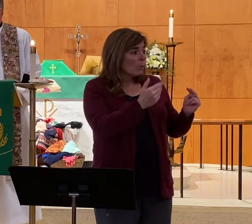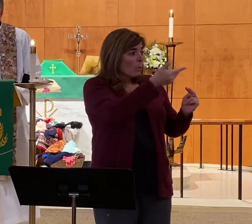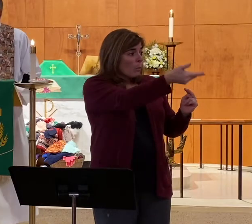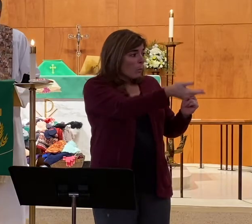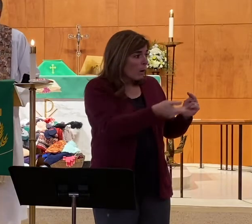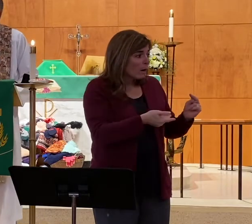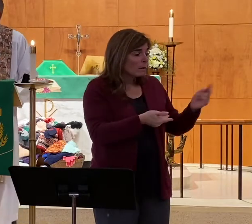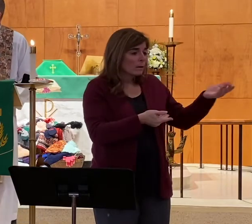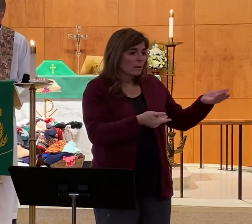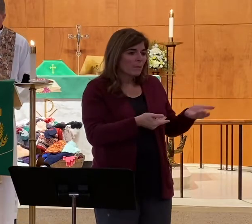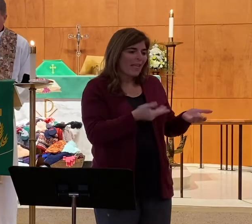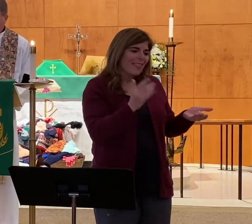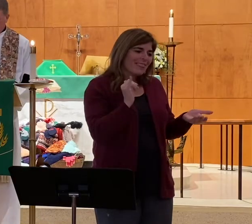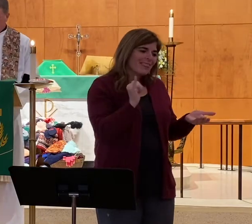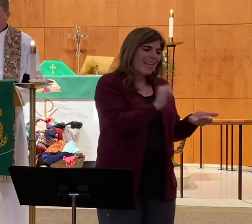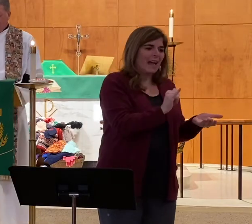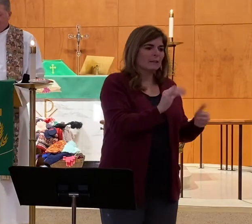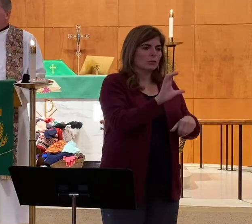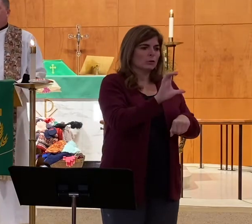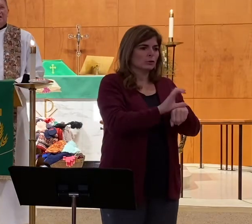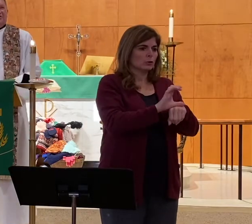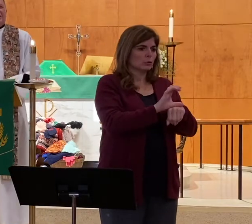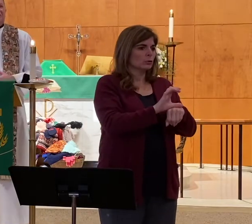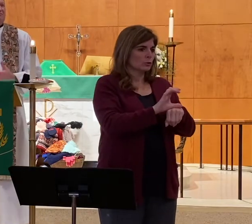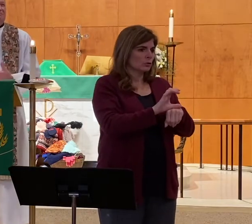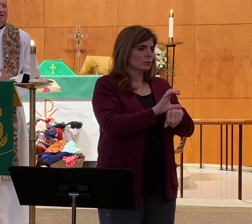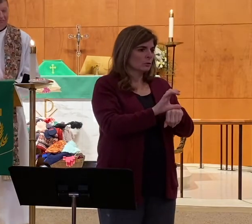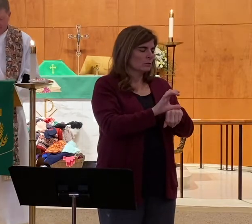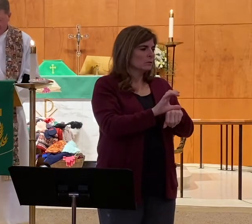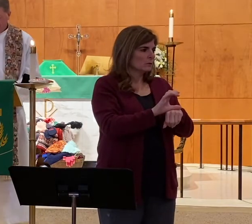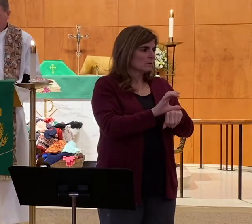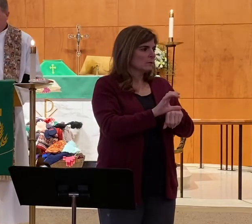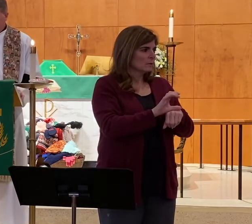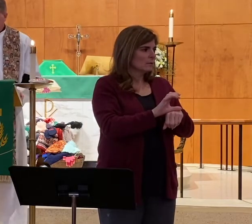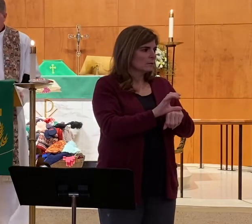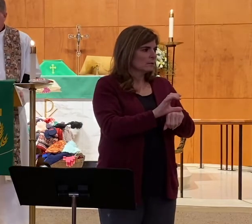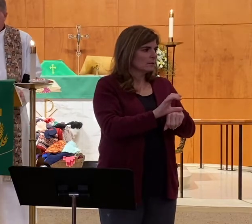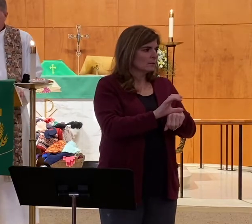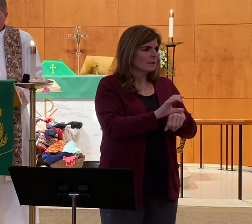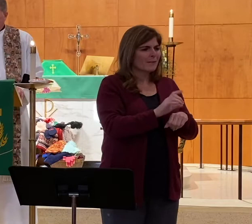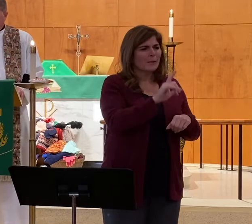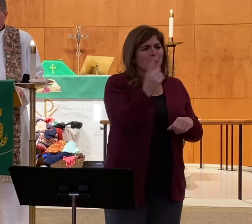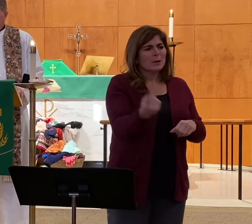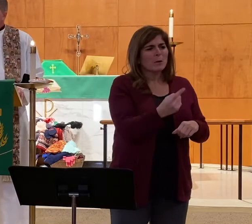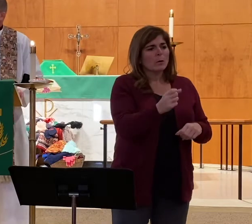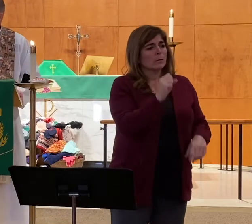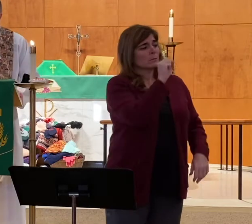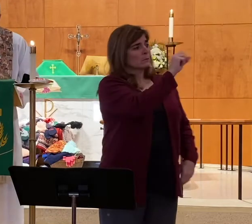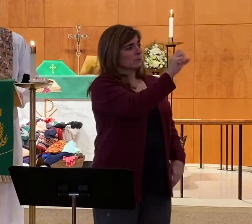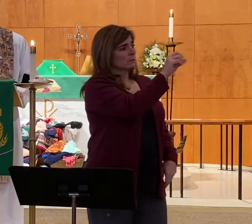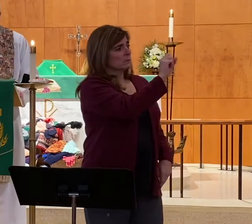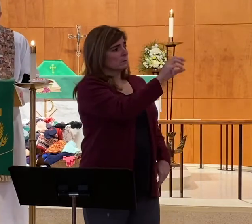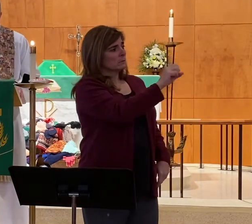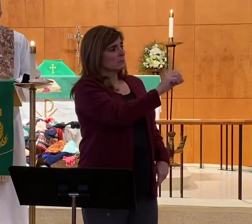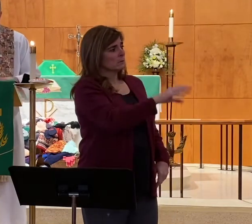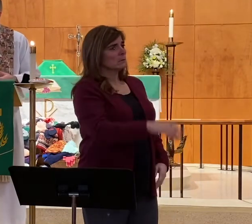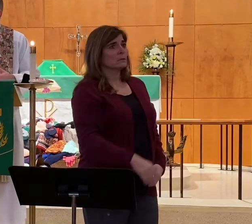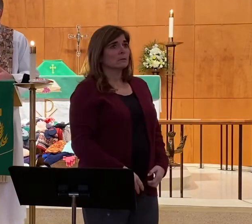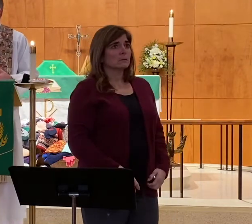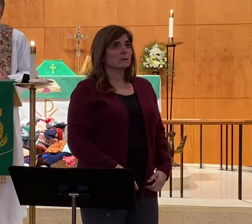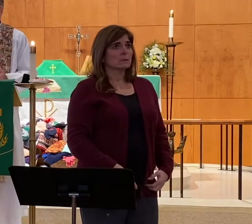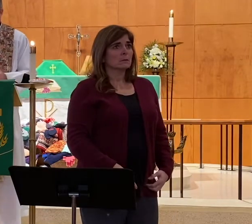Because you see, our Christian witness is not about giving people information, but involves inviting them